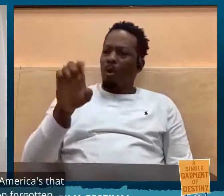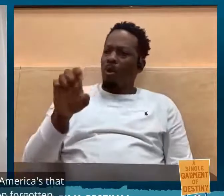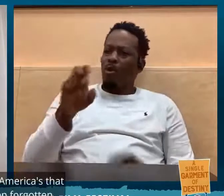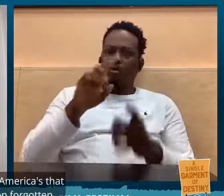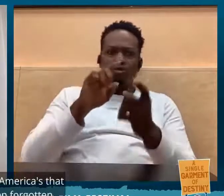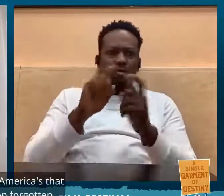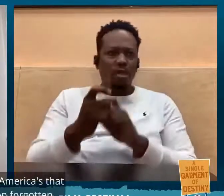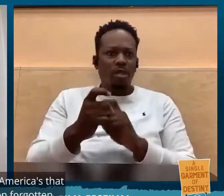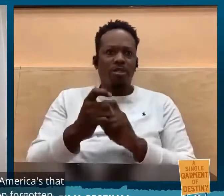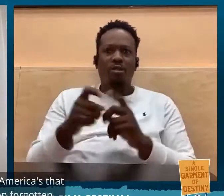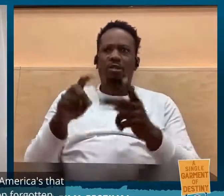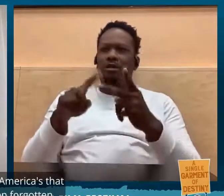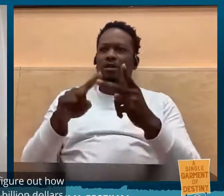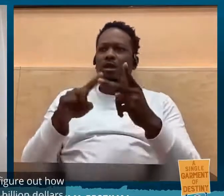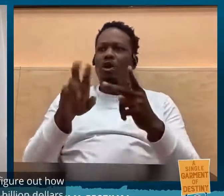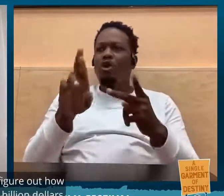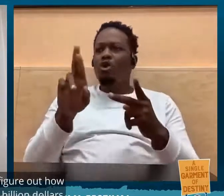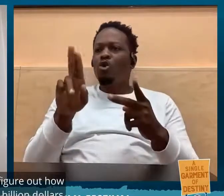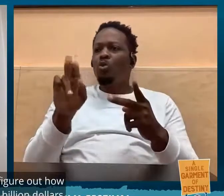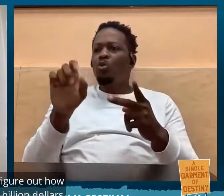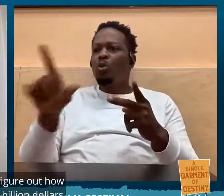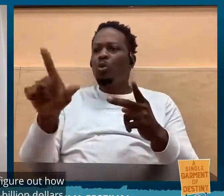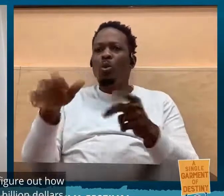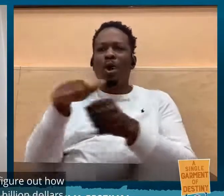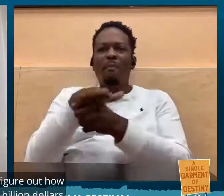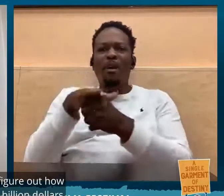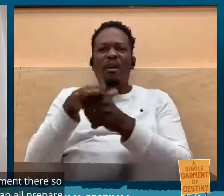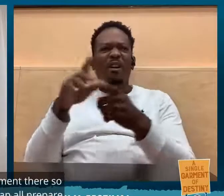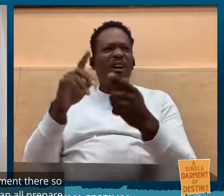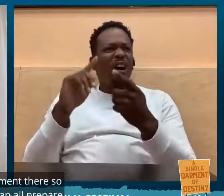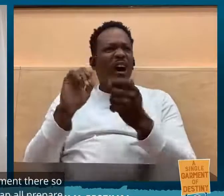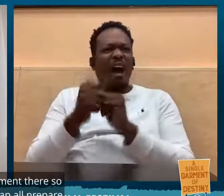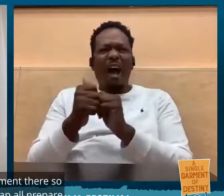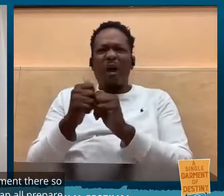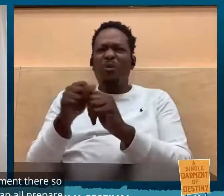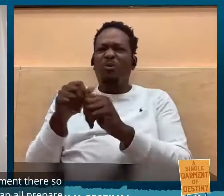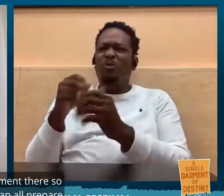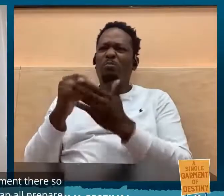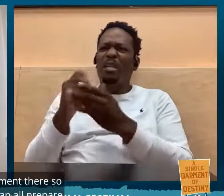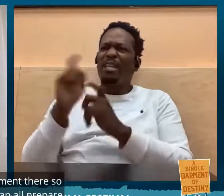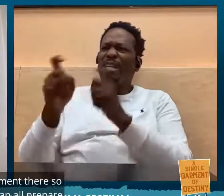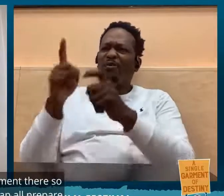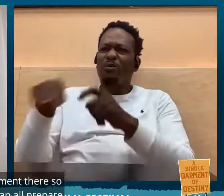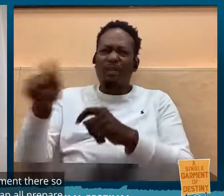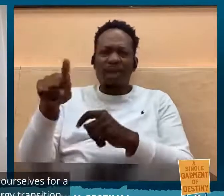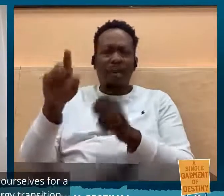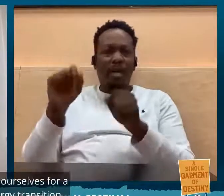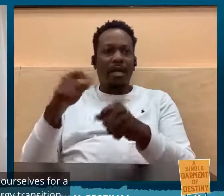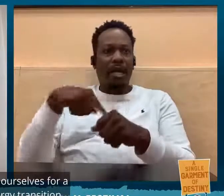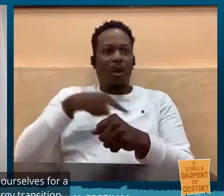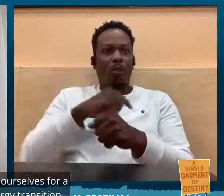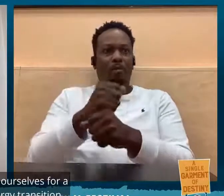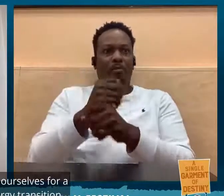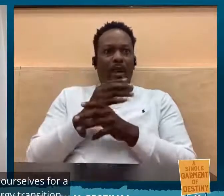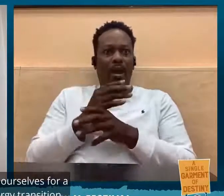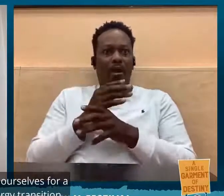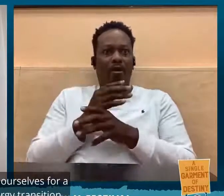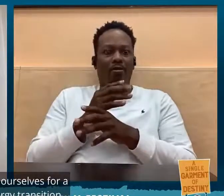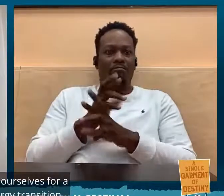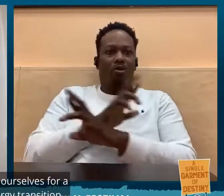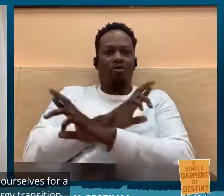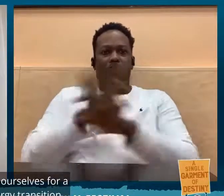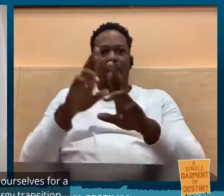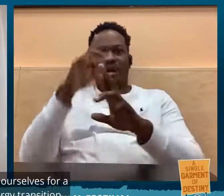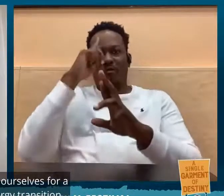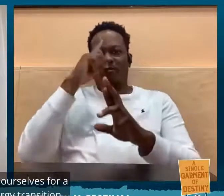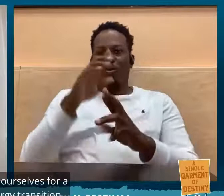rural Americas that are often forgotten, trying to figure out how to pour $1 billion of investment there so that we can all prepare and brace ourselves for a